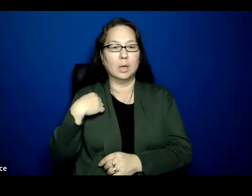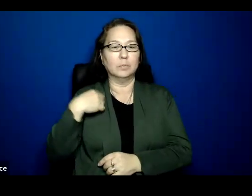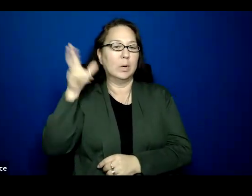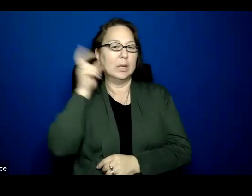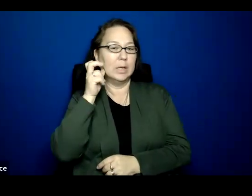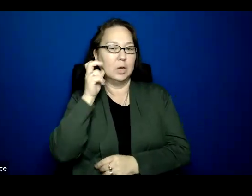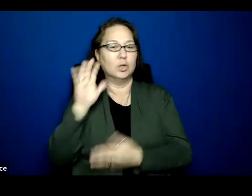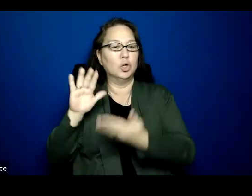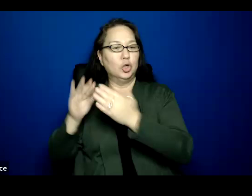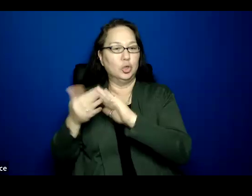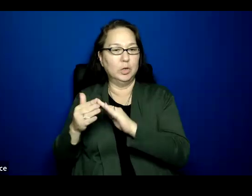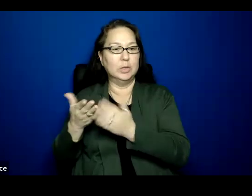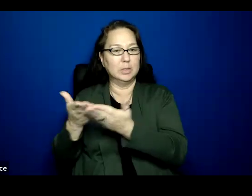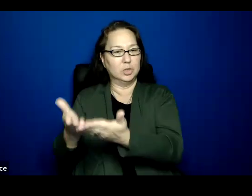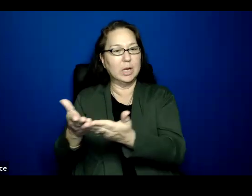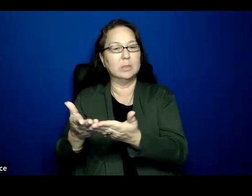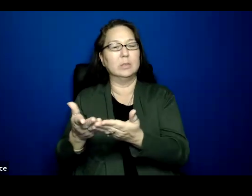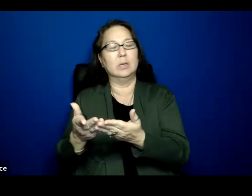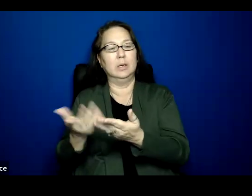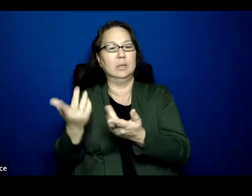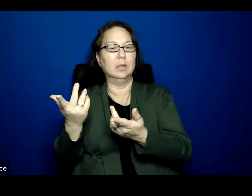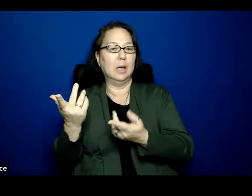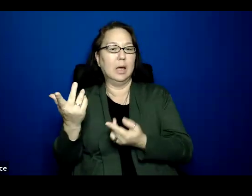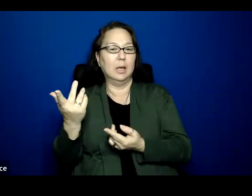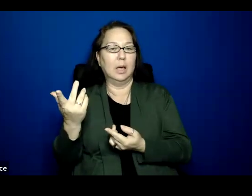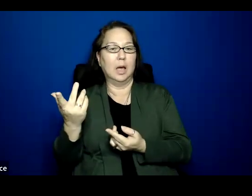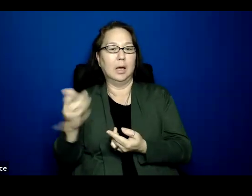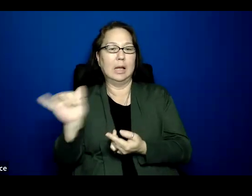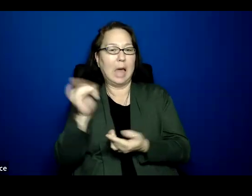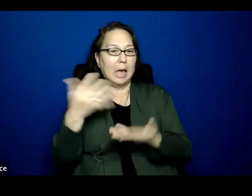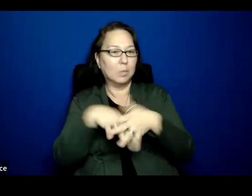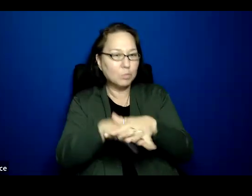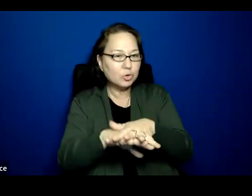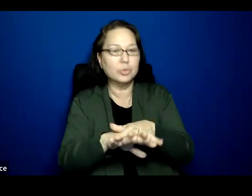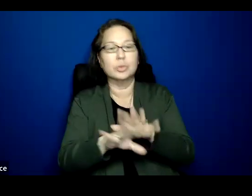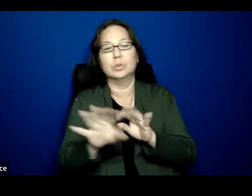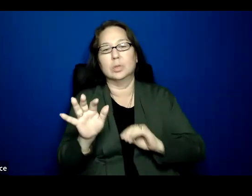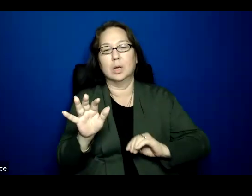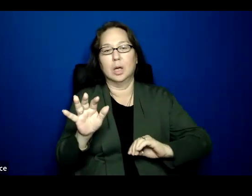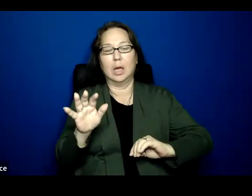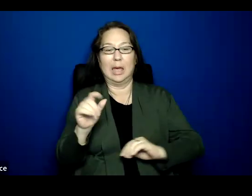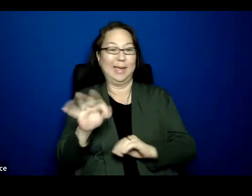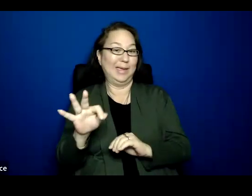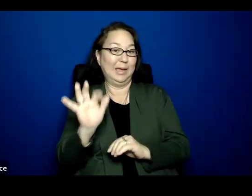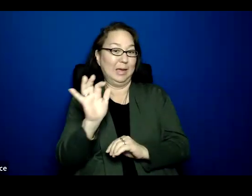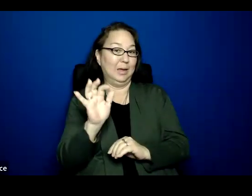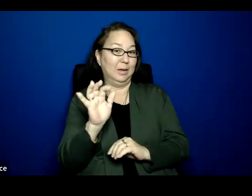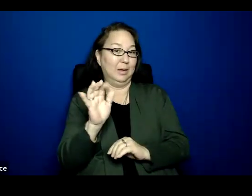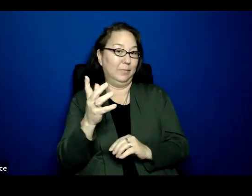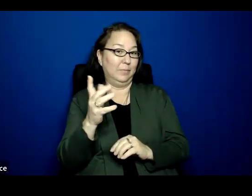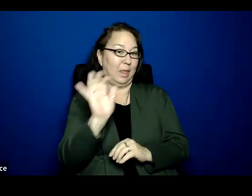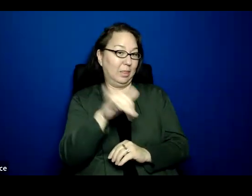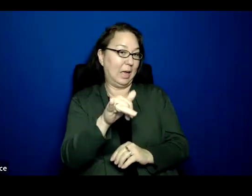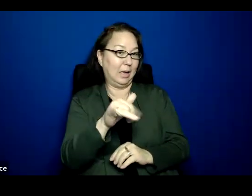like mergers, et cetera. It might be useful to hear whether that feasibility is viable based on enrollment at